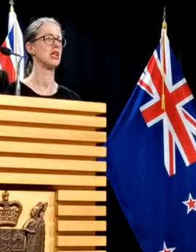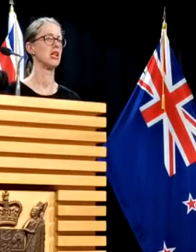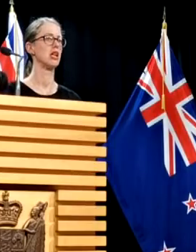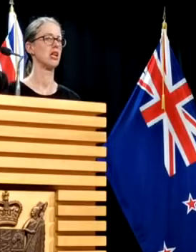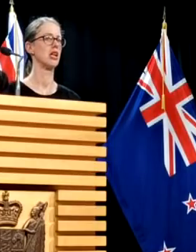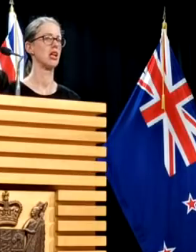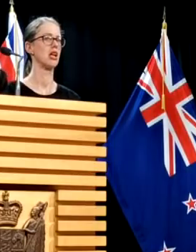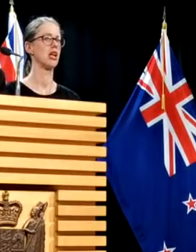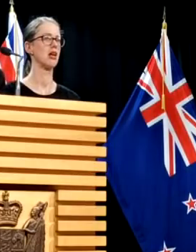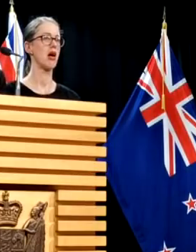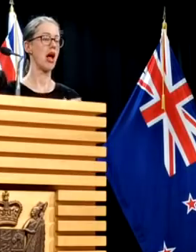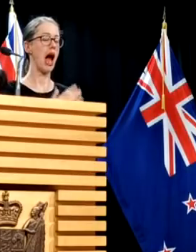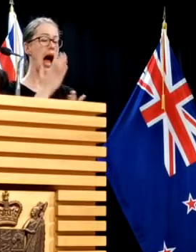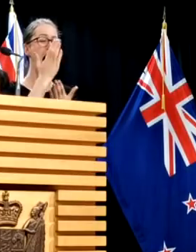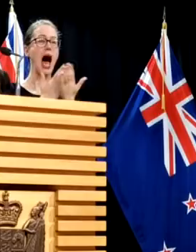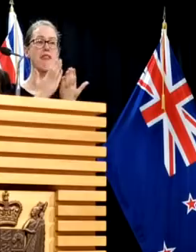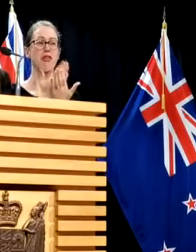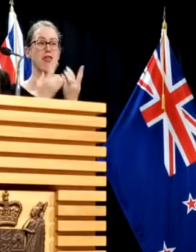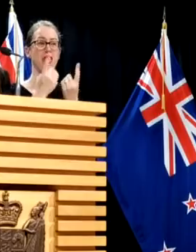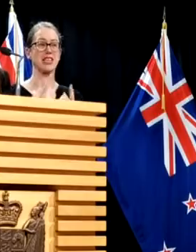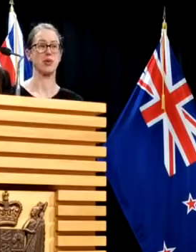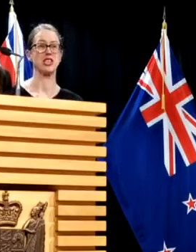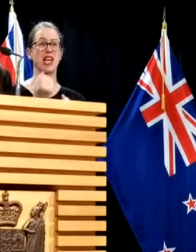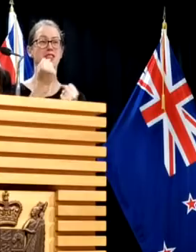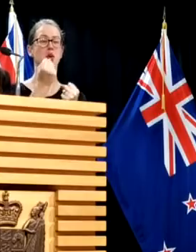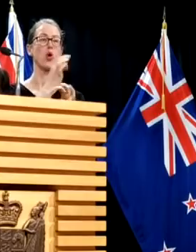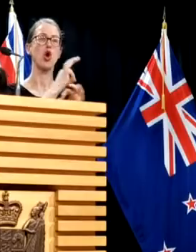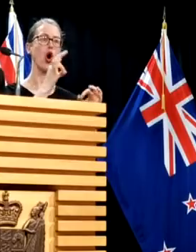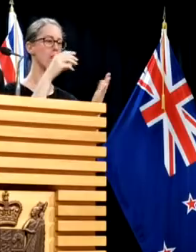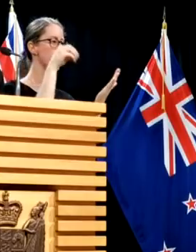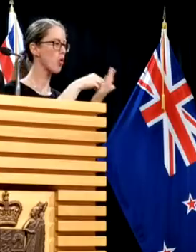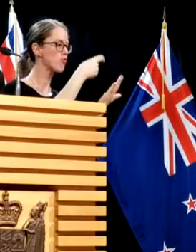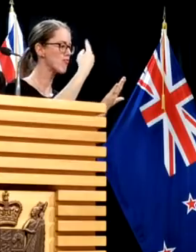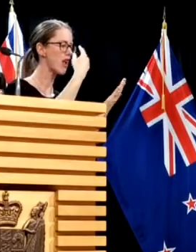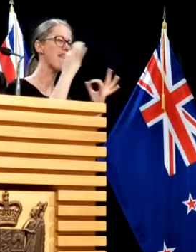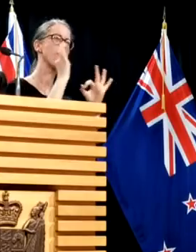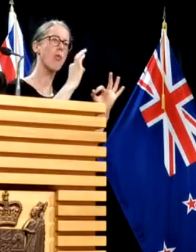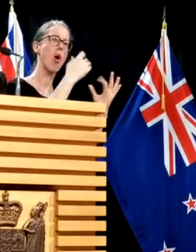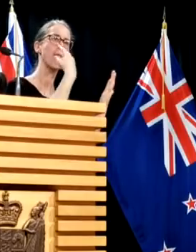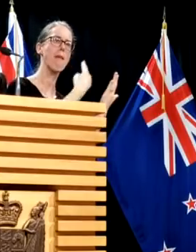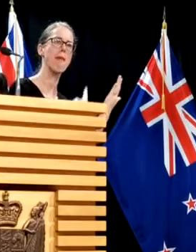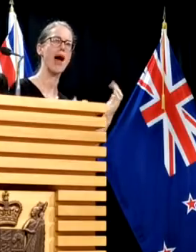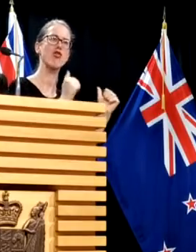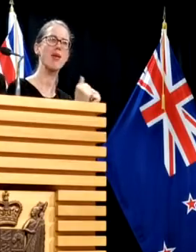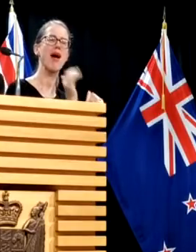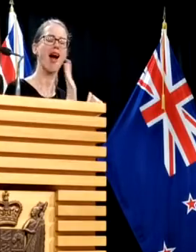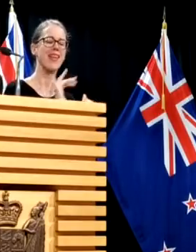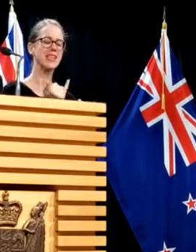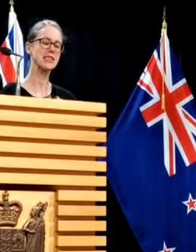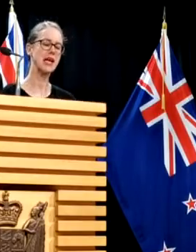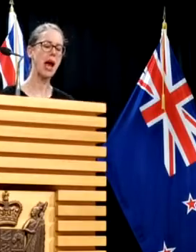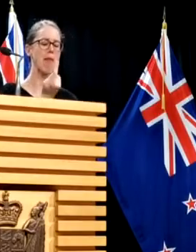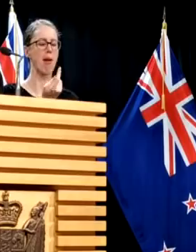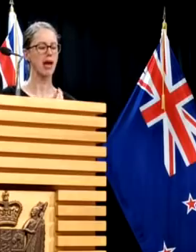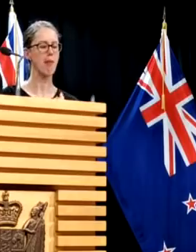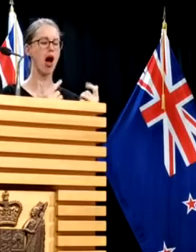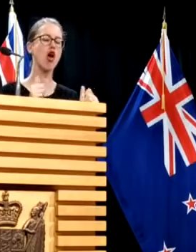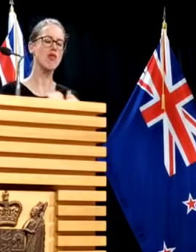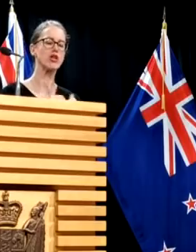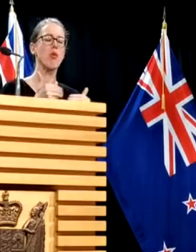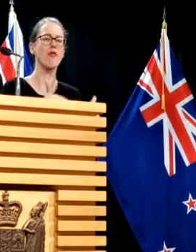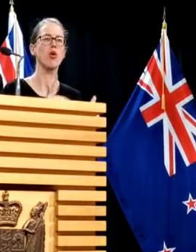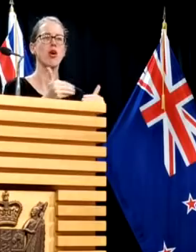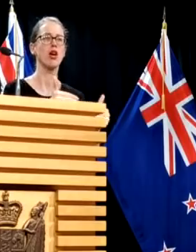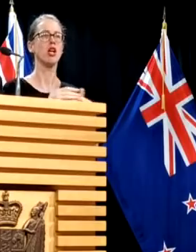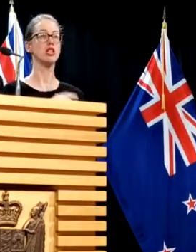in a stated agreement. They were things that we worked through as problems arose. And so I think the thing to remember is that even though we've got stated